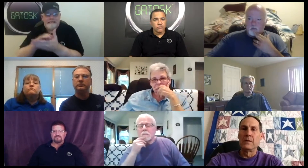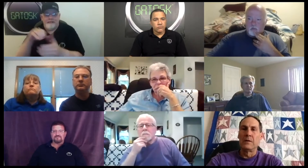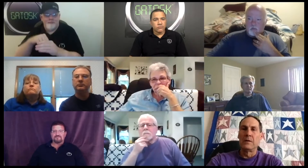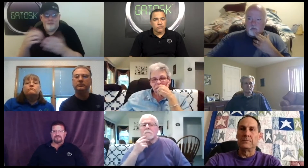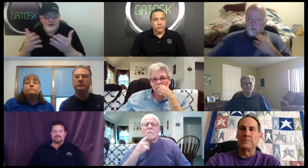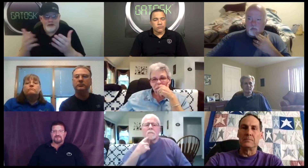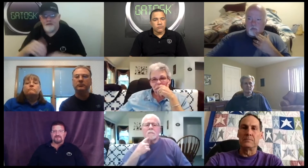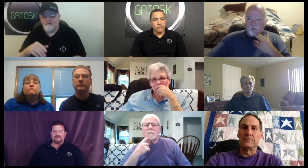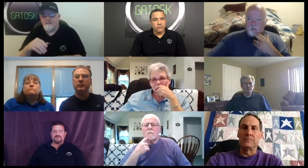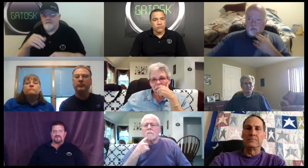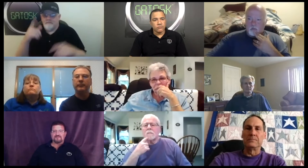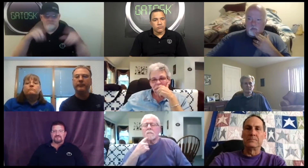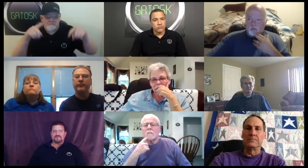So I believe in